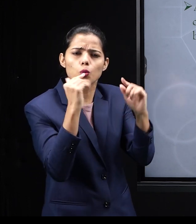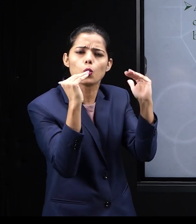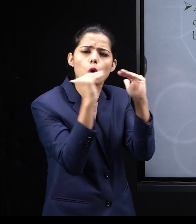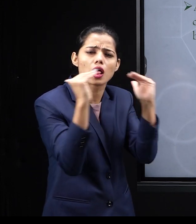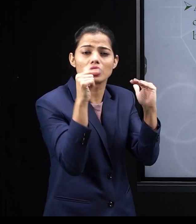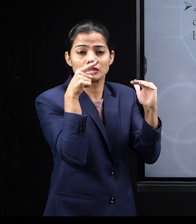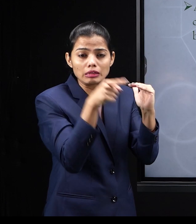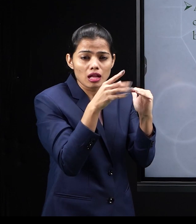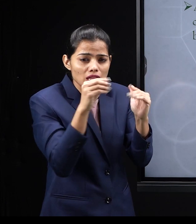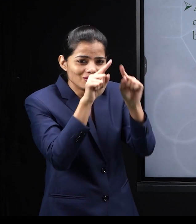congruent.